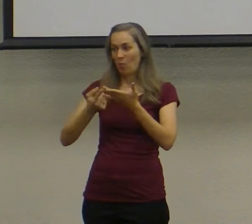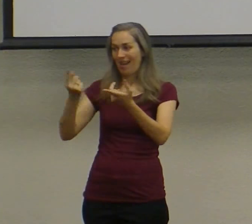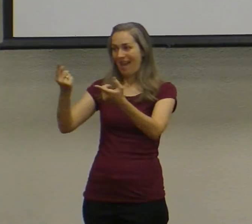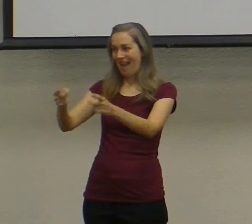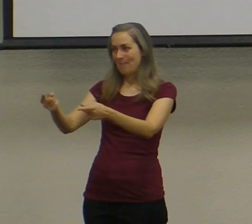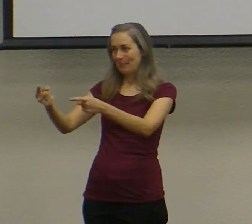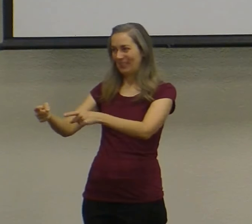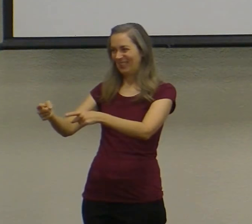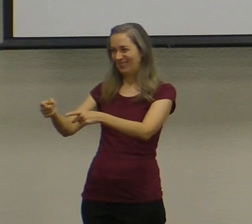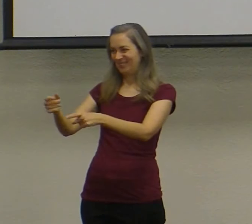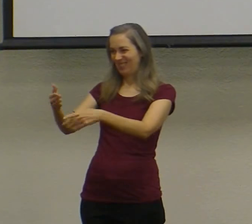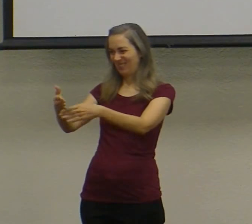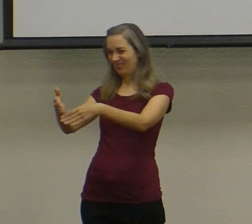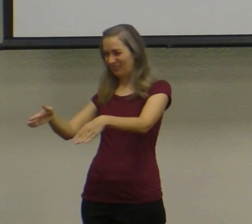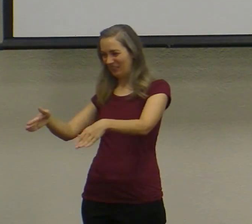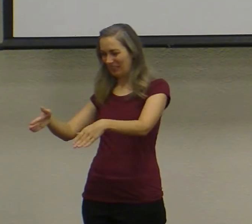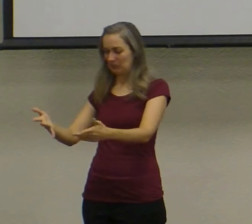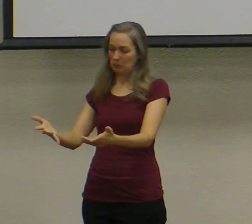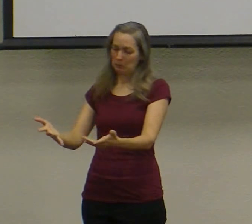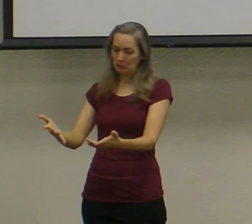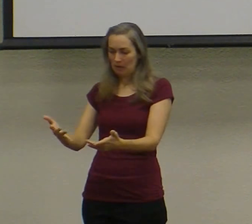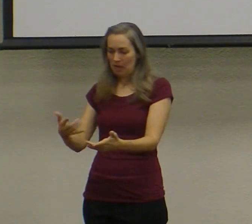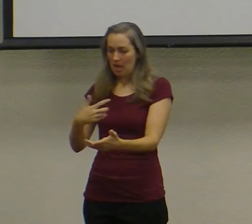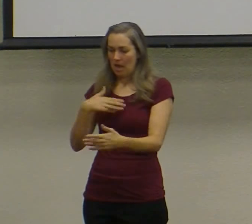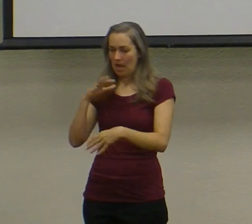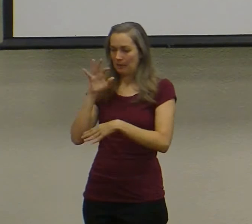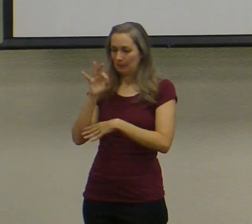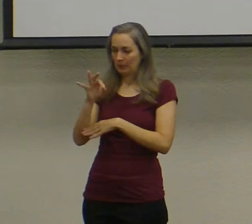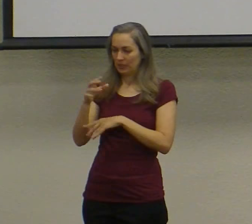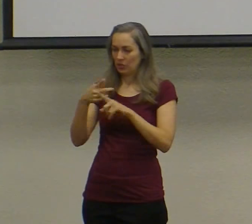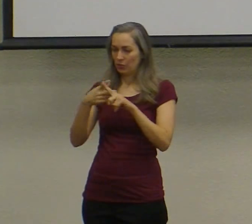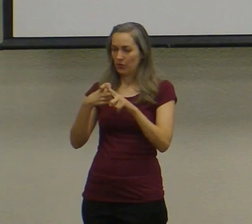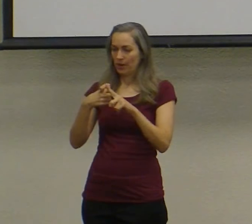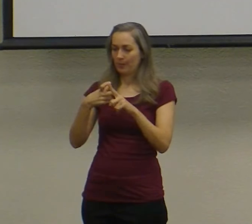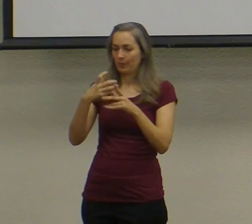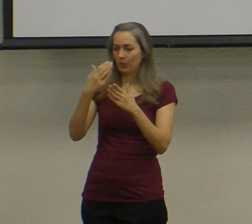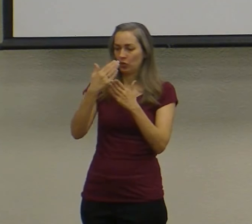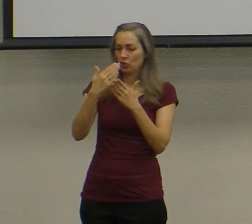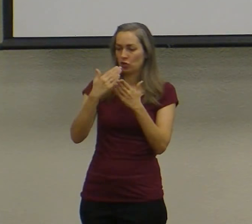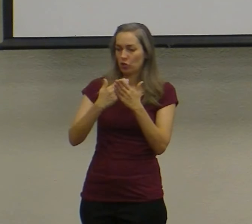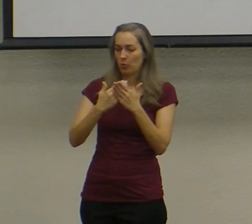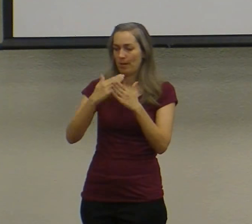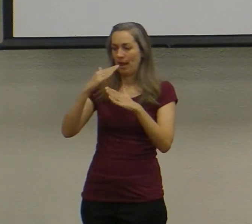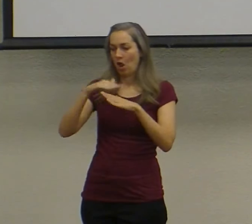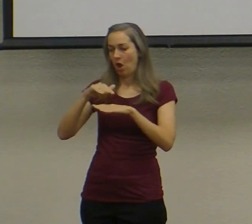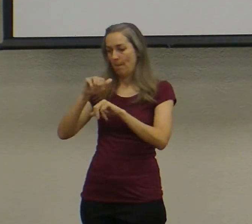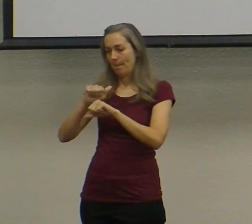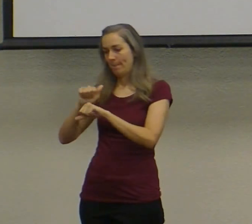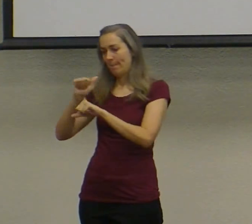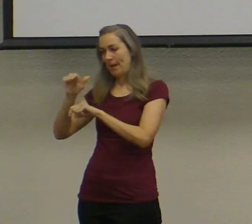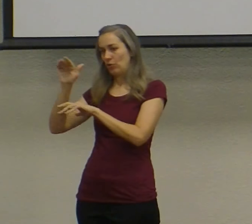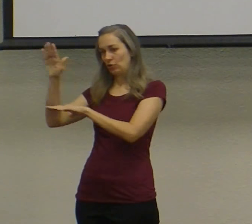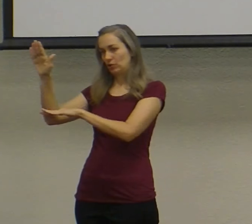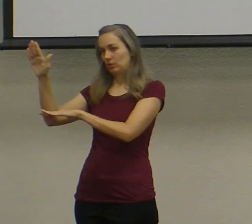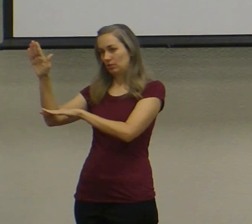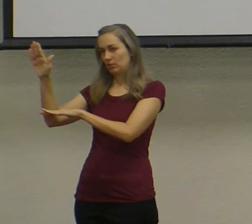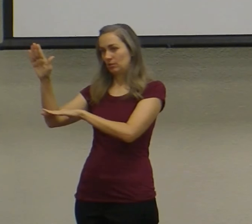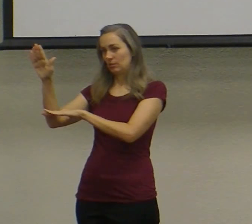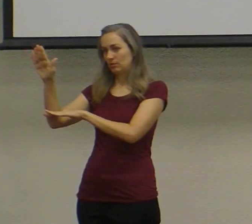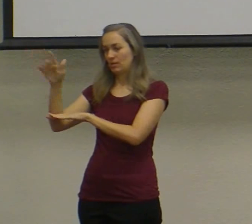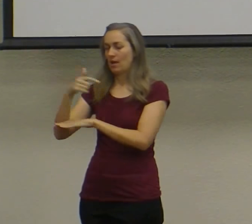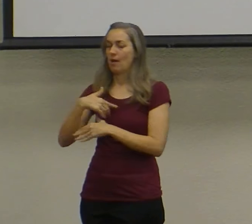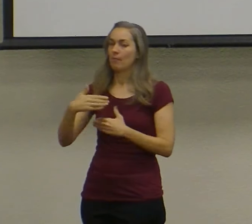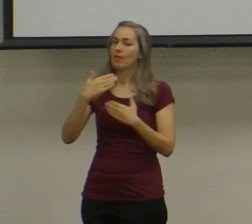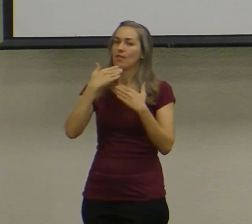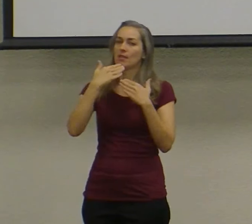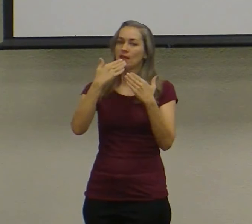the congregation, to preach out of the Sermon on the Mount, topics from the Sermon on the Mount. So I am so thankful to Kevin